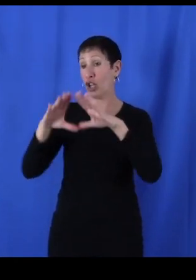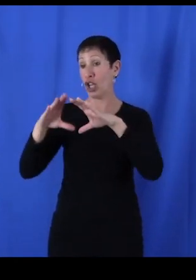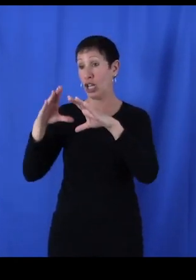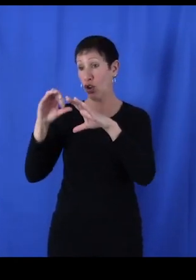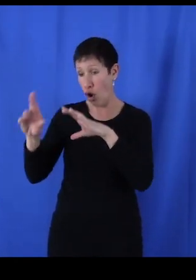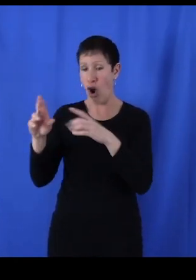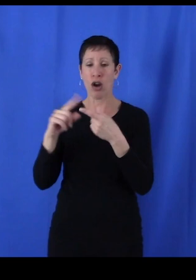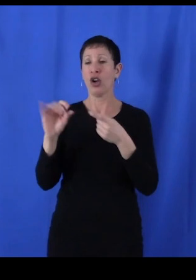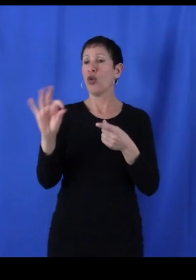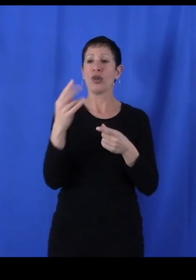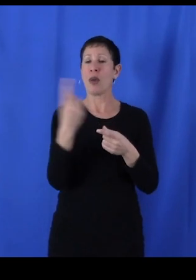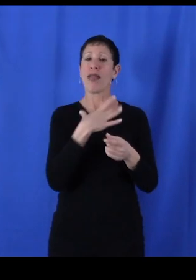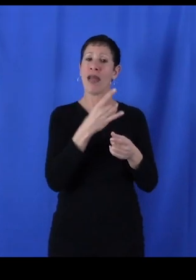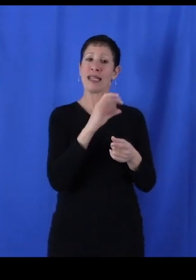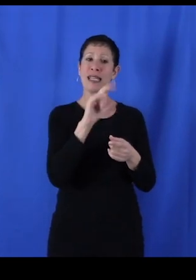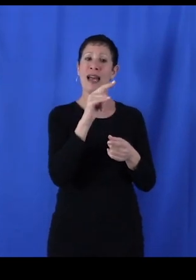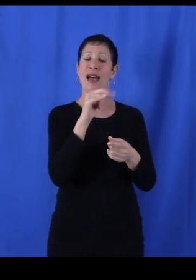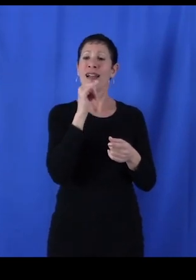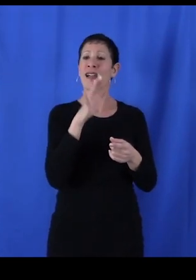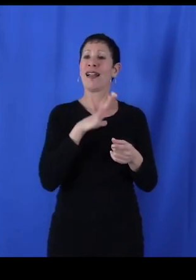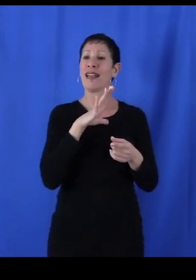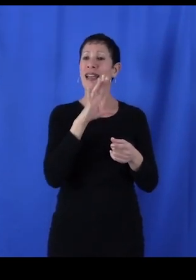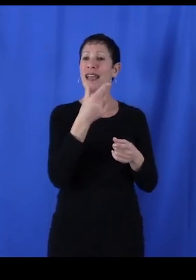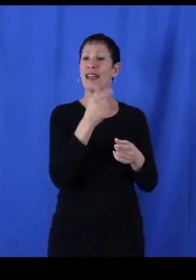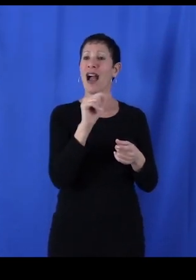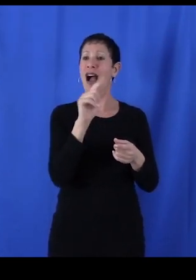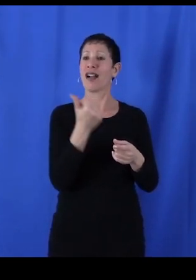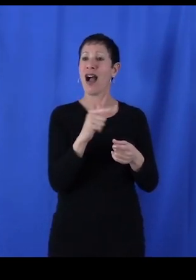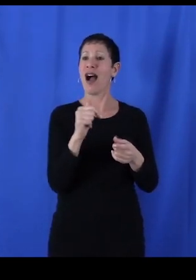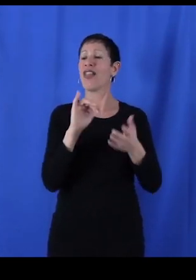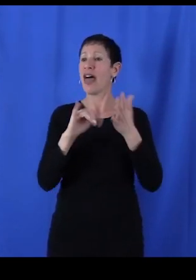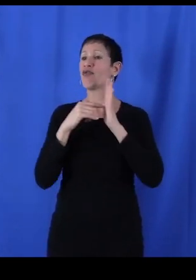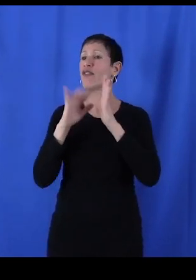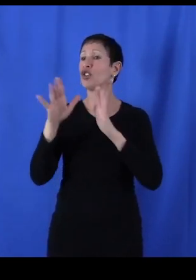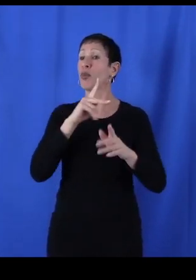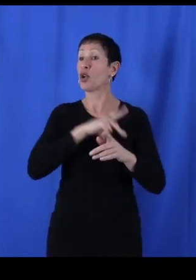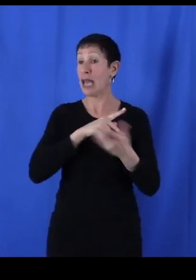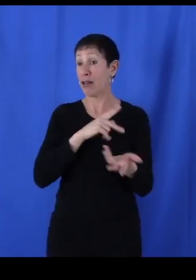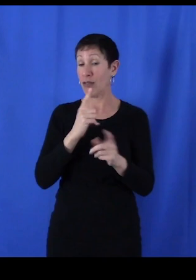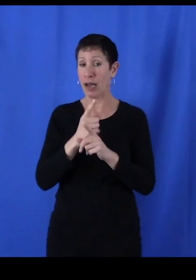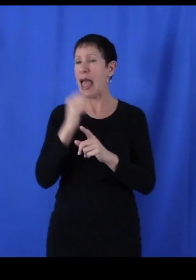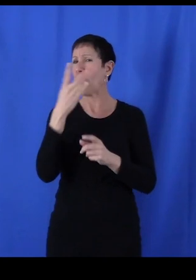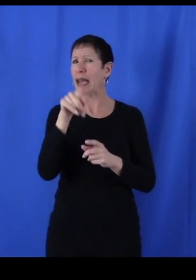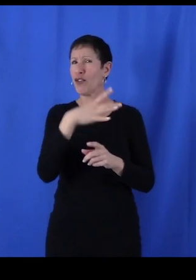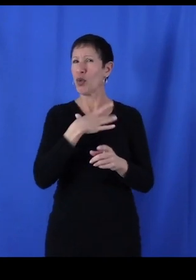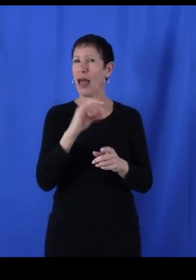Lady Gaga or philosophy which revealed your personality, right? So how many of you like Lady